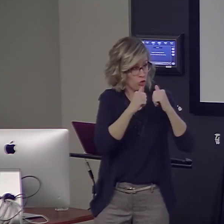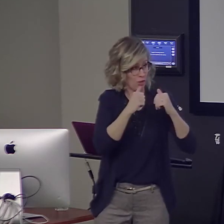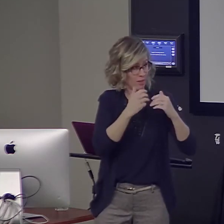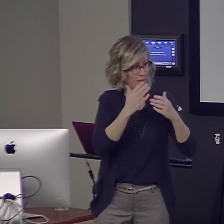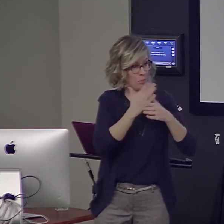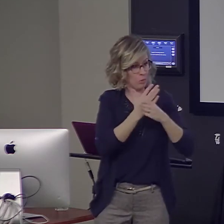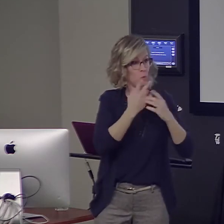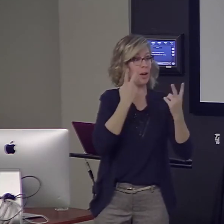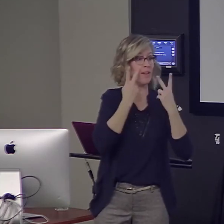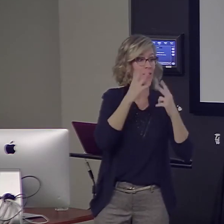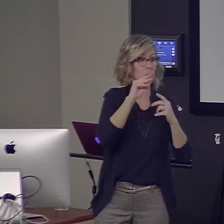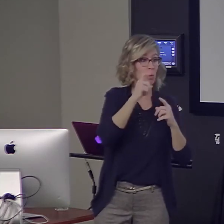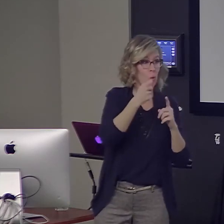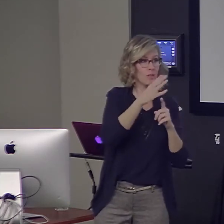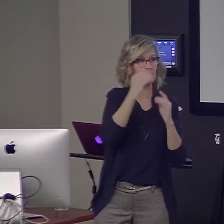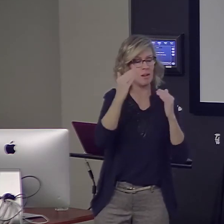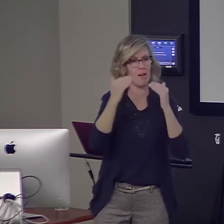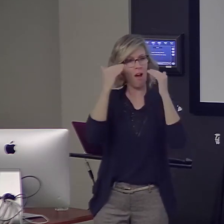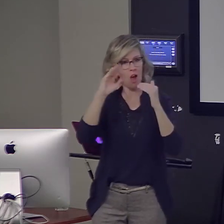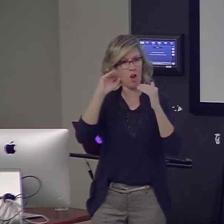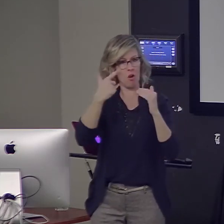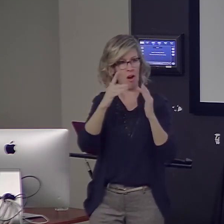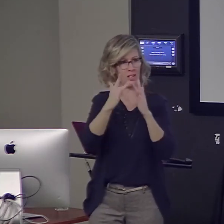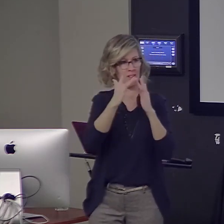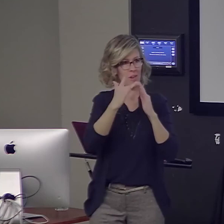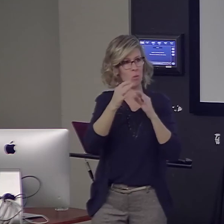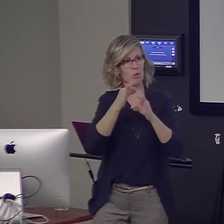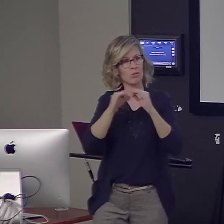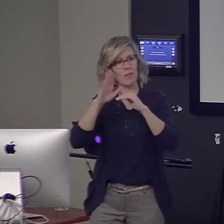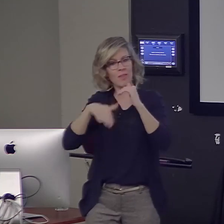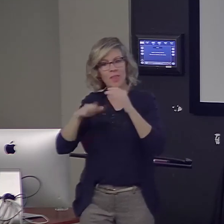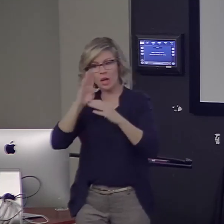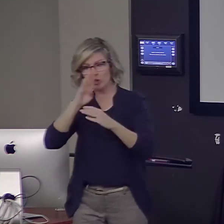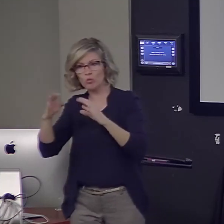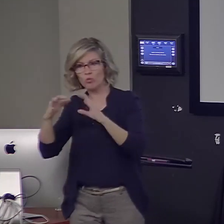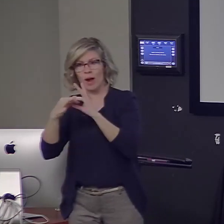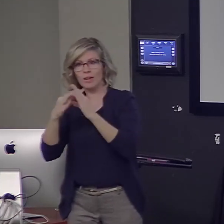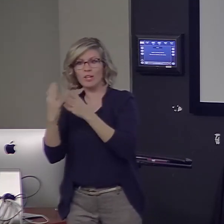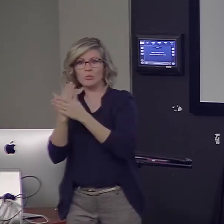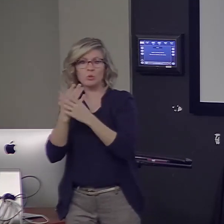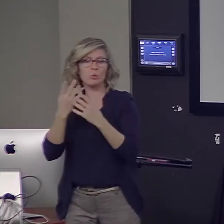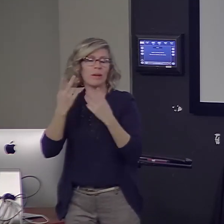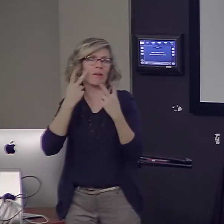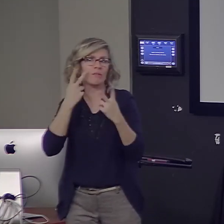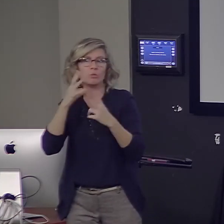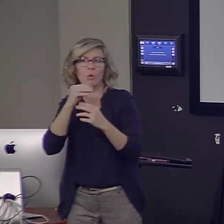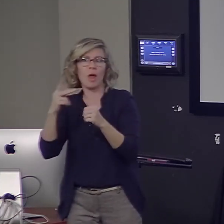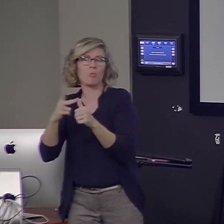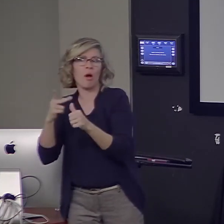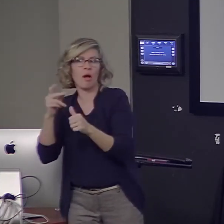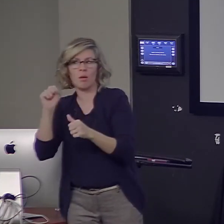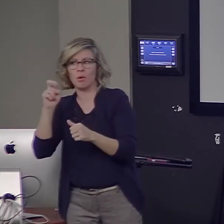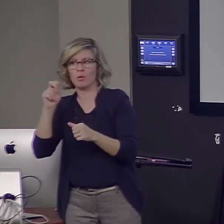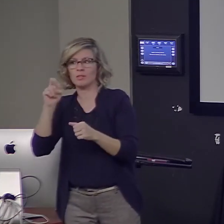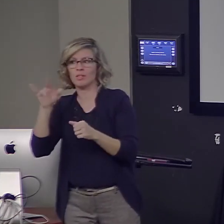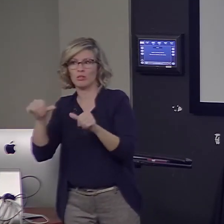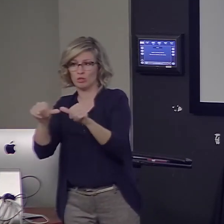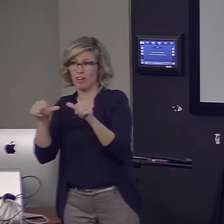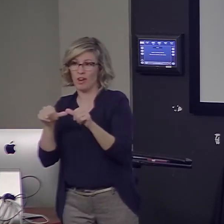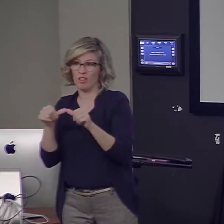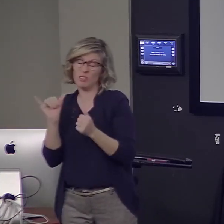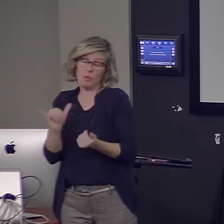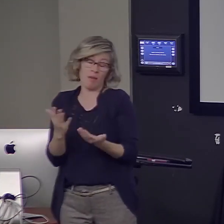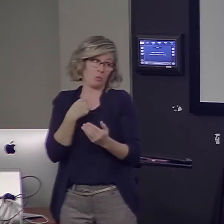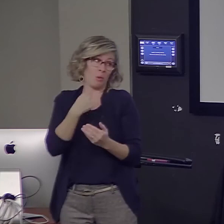visual cortex and higher cognitive networks than direct connections between the visual cortex and primary sensory areas, right? So that's what I